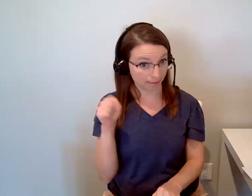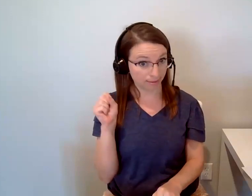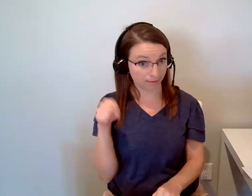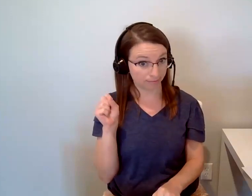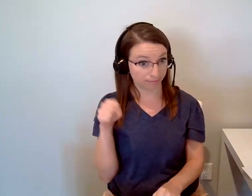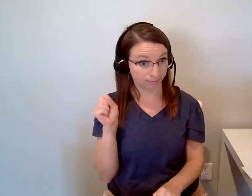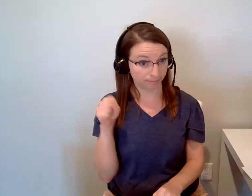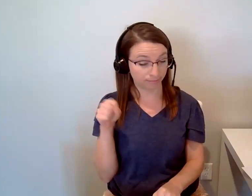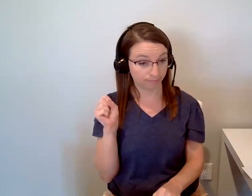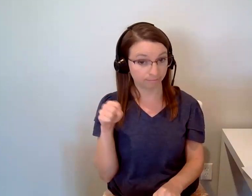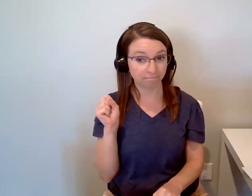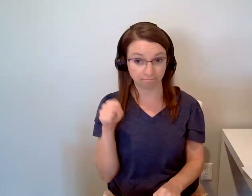Yes